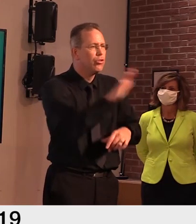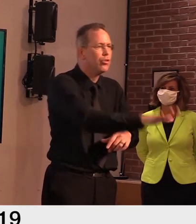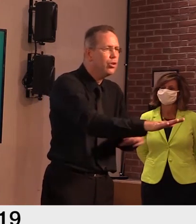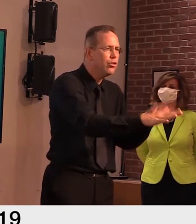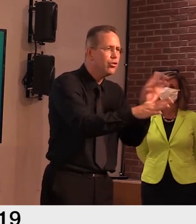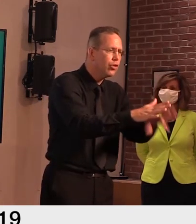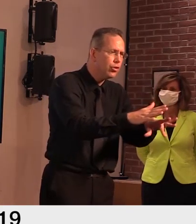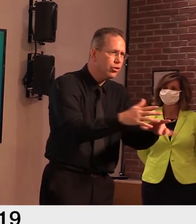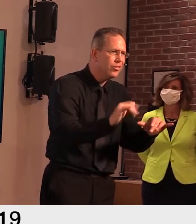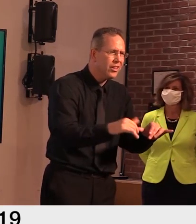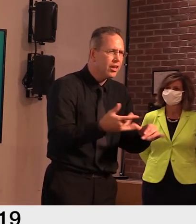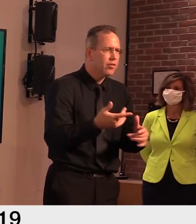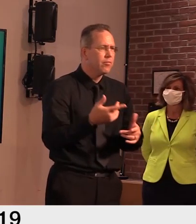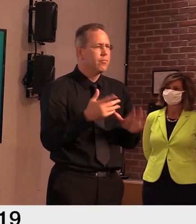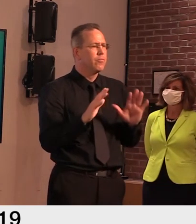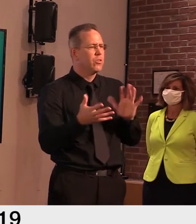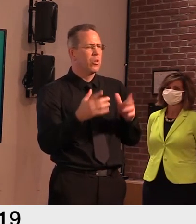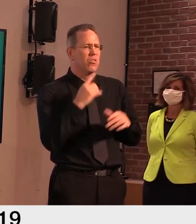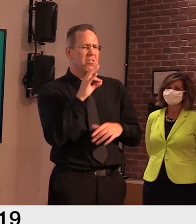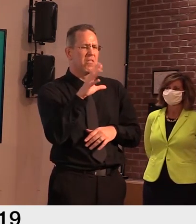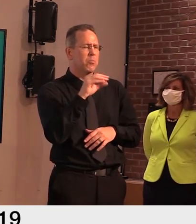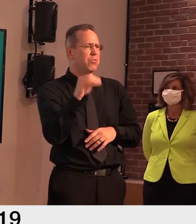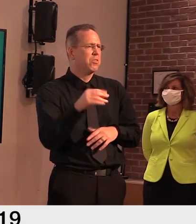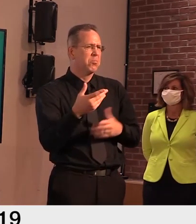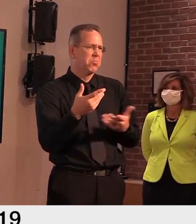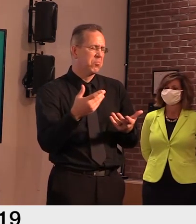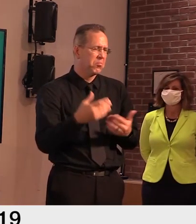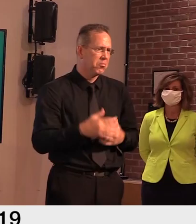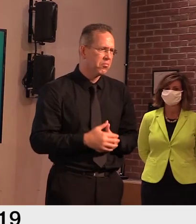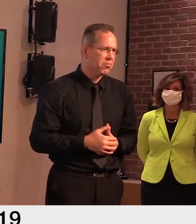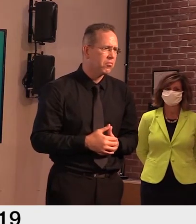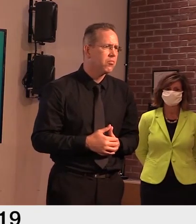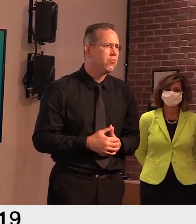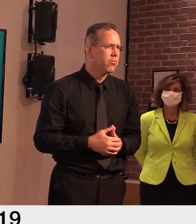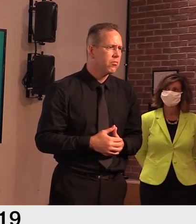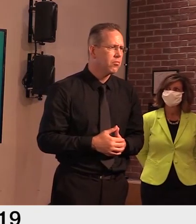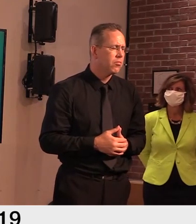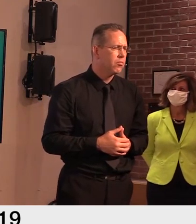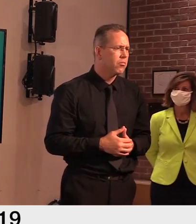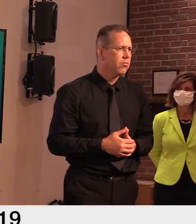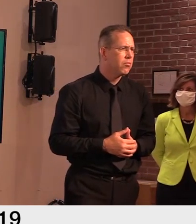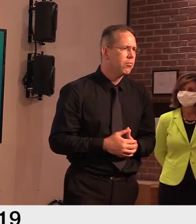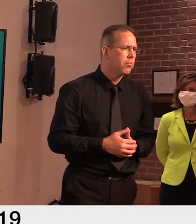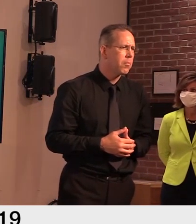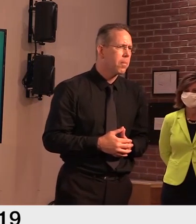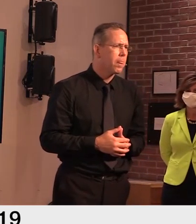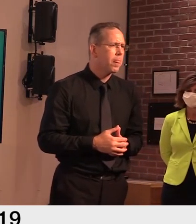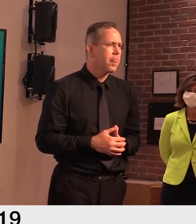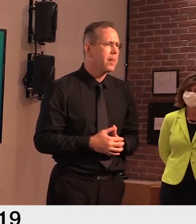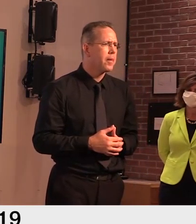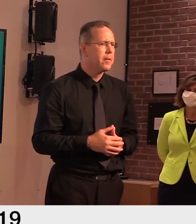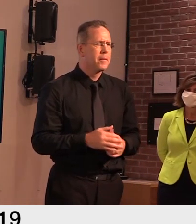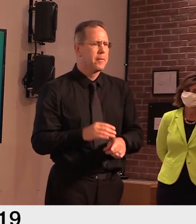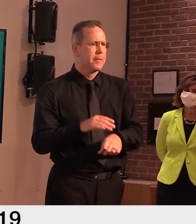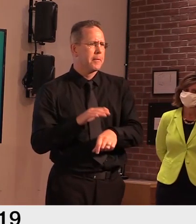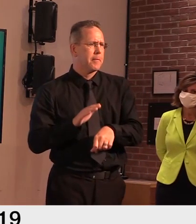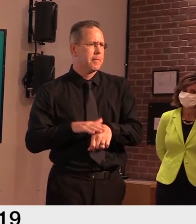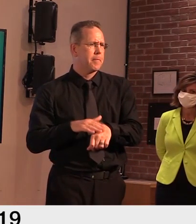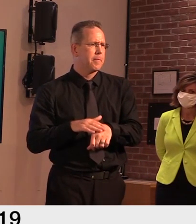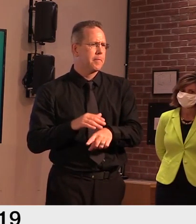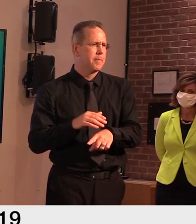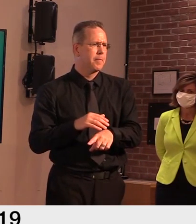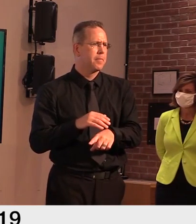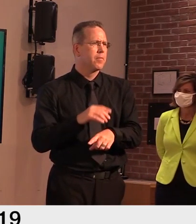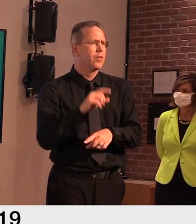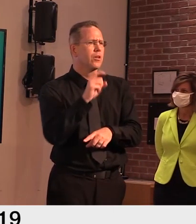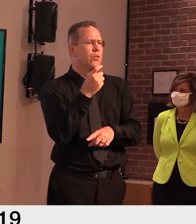acquired through surfaces, and the majority are still acquired through the air that we breathe and who we're in